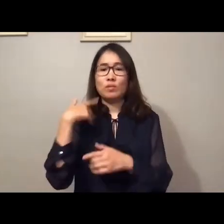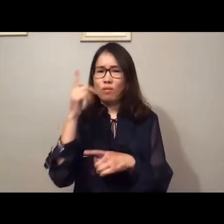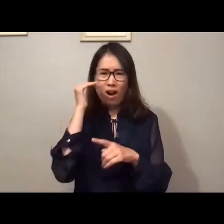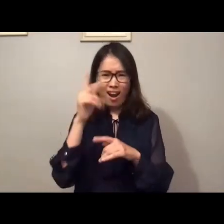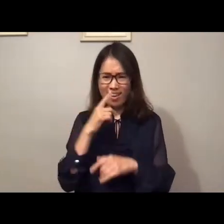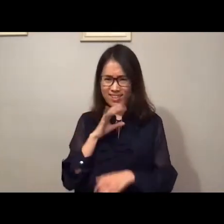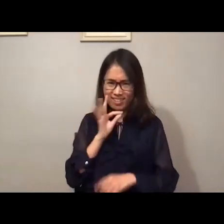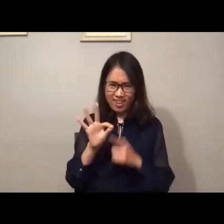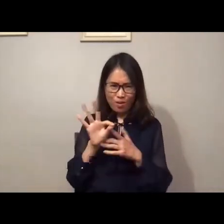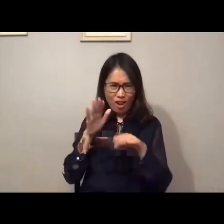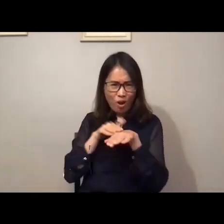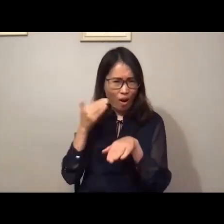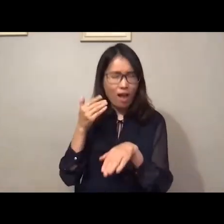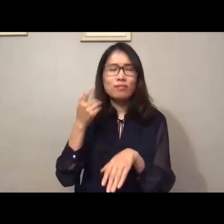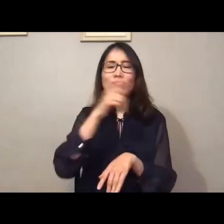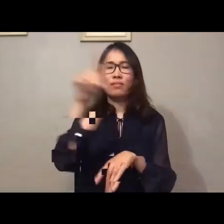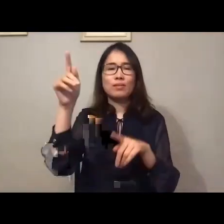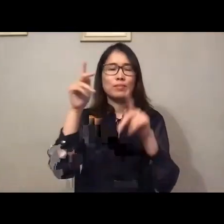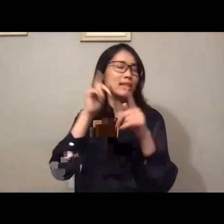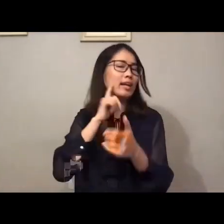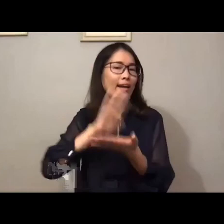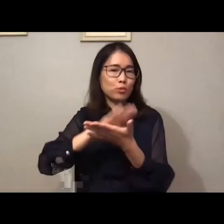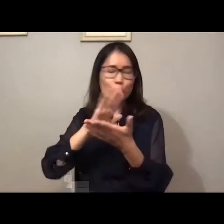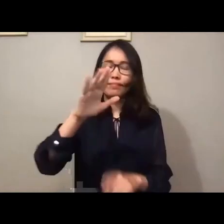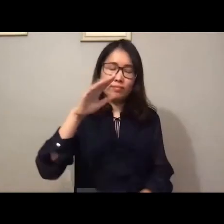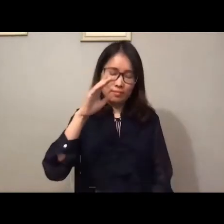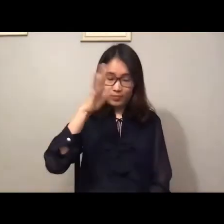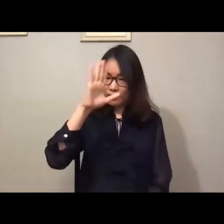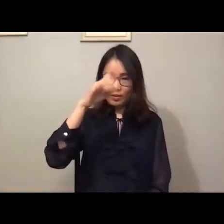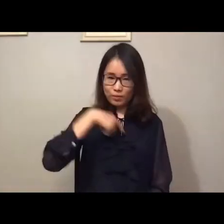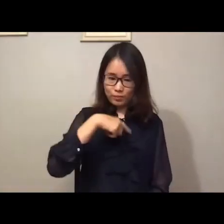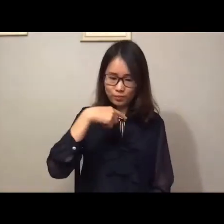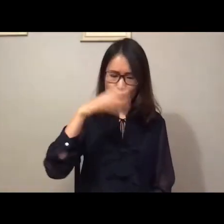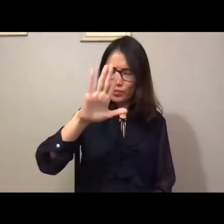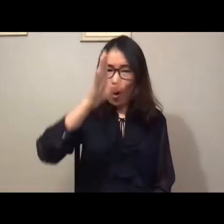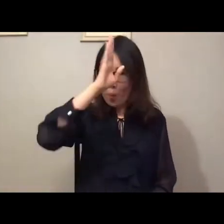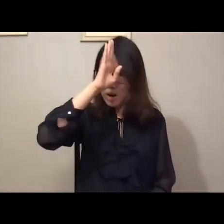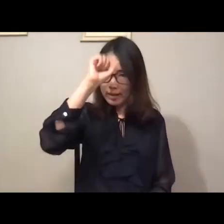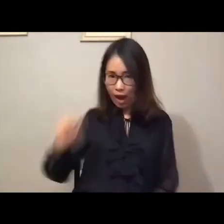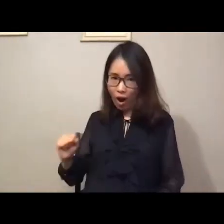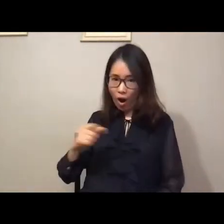I went into kindergarten when I was 9, and people sometimes wonder why I went so